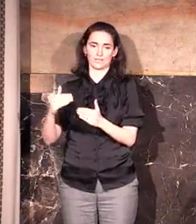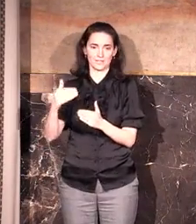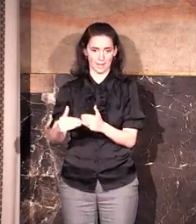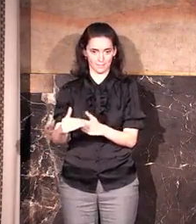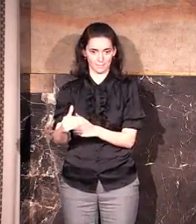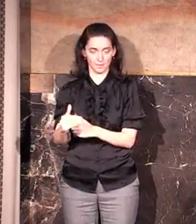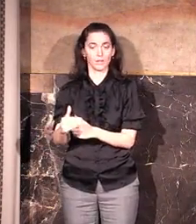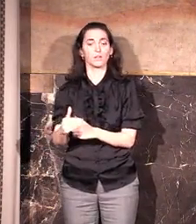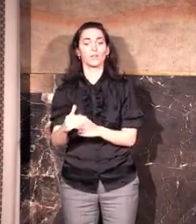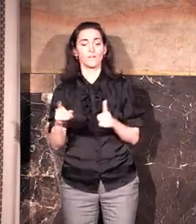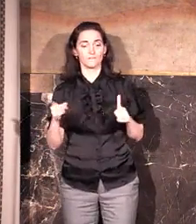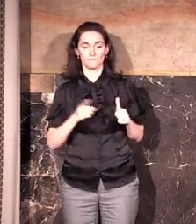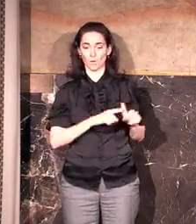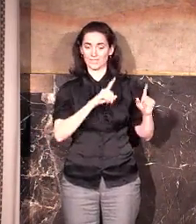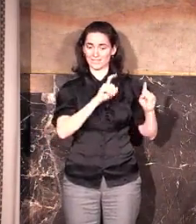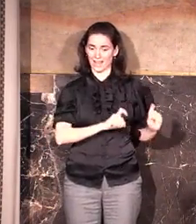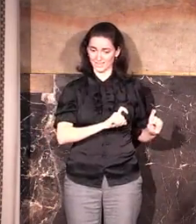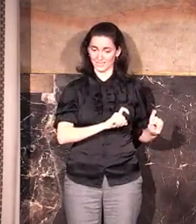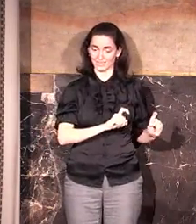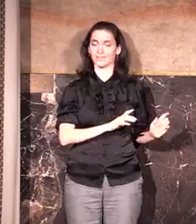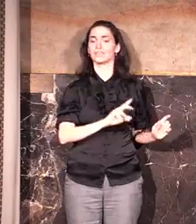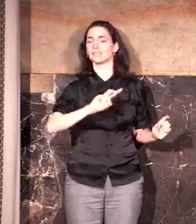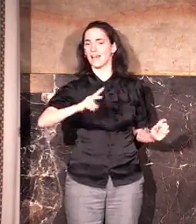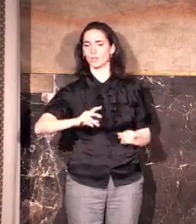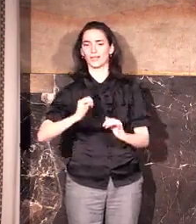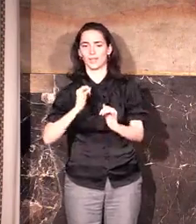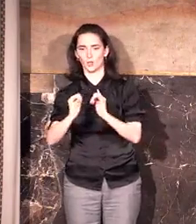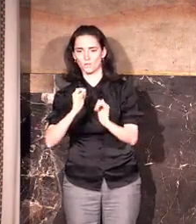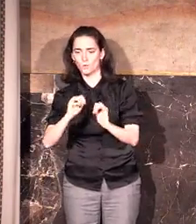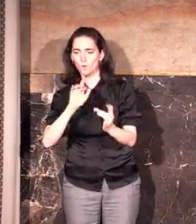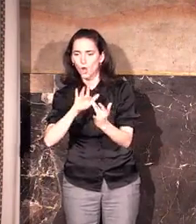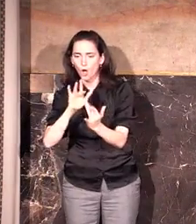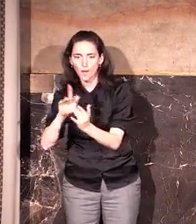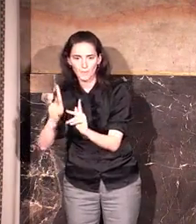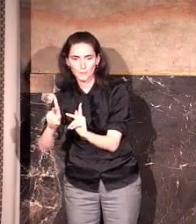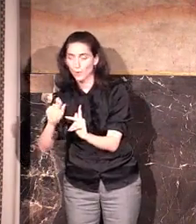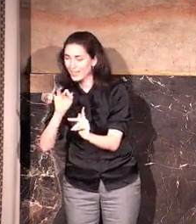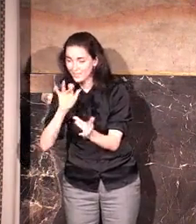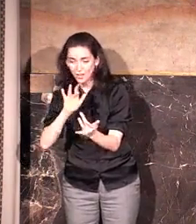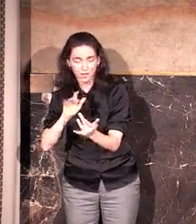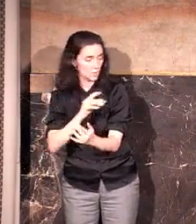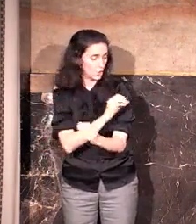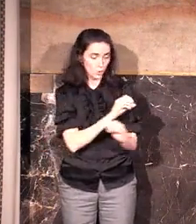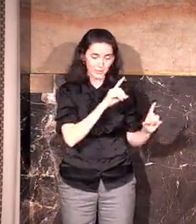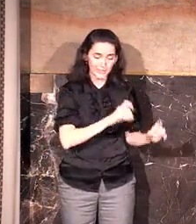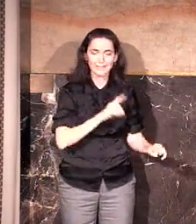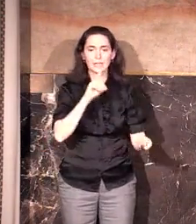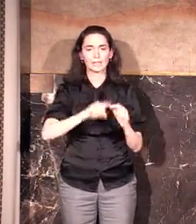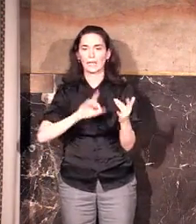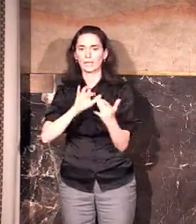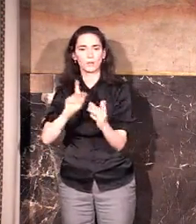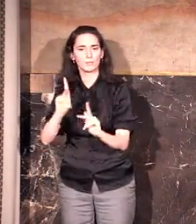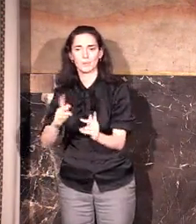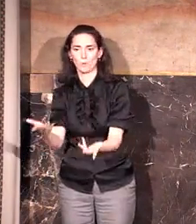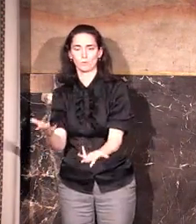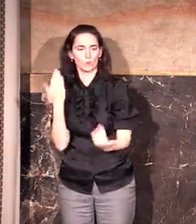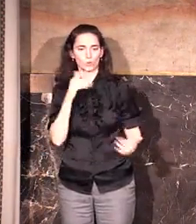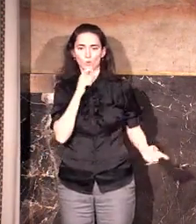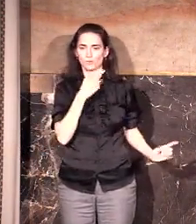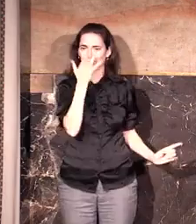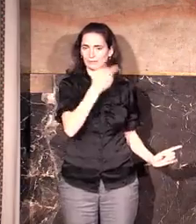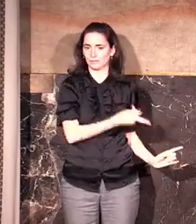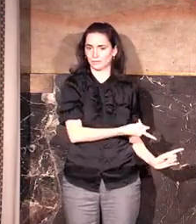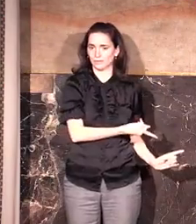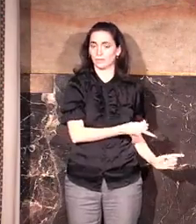do contact tracing or case interviews if we don't know who's infected in the first place. And as you heard the governor say, we've been able to do a